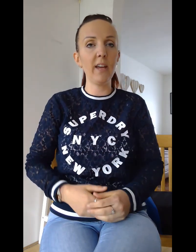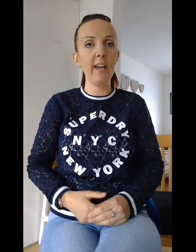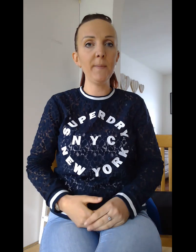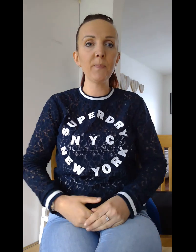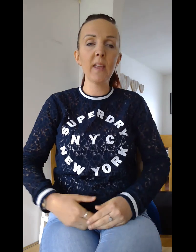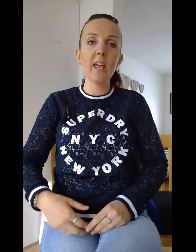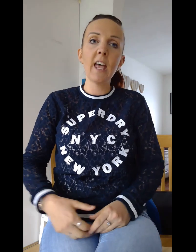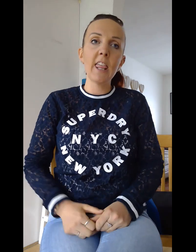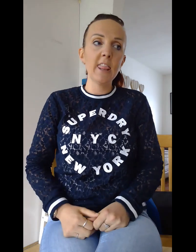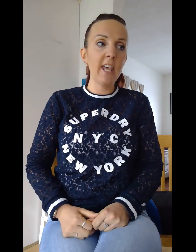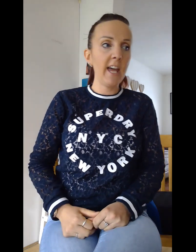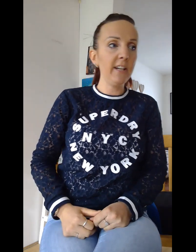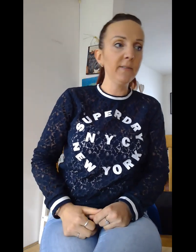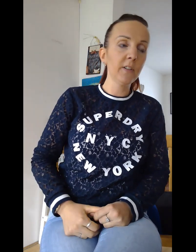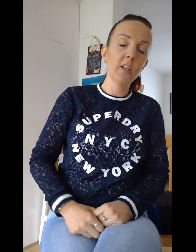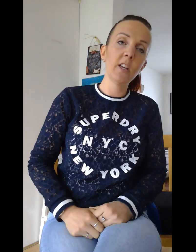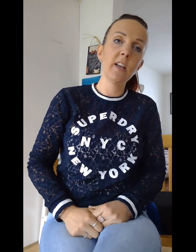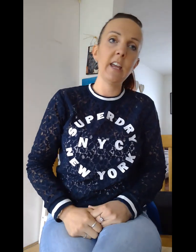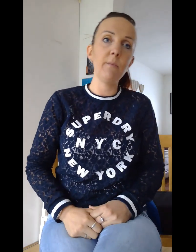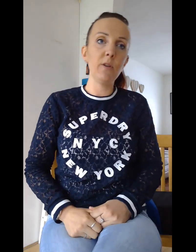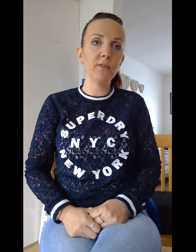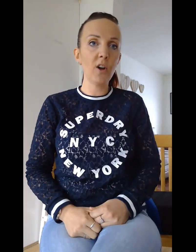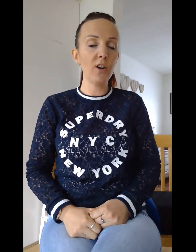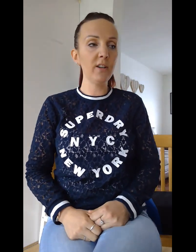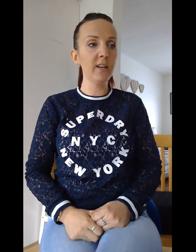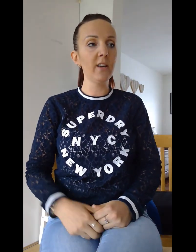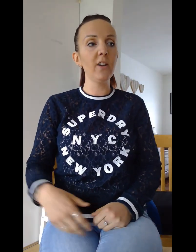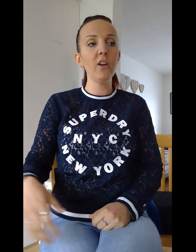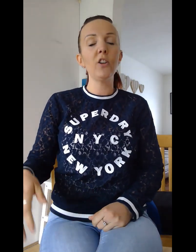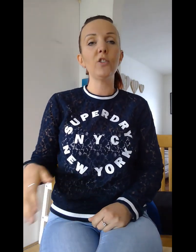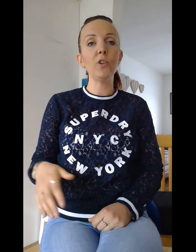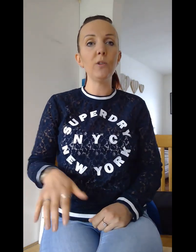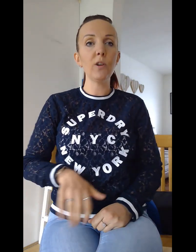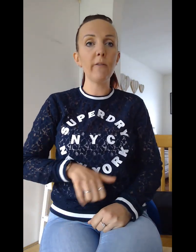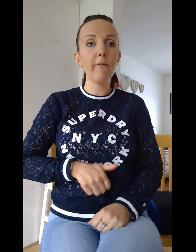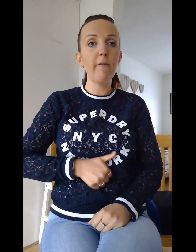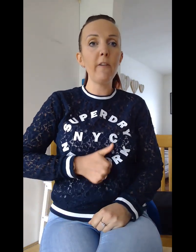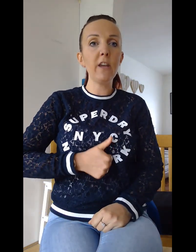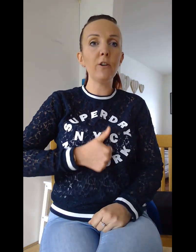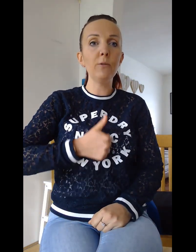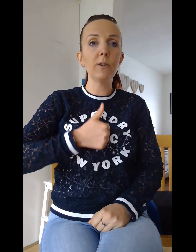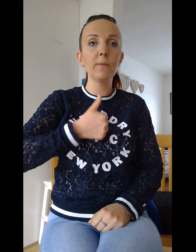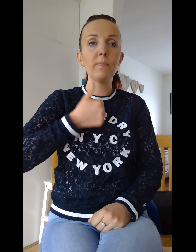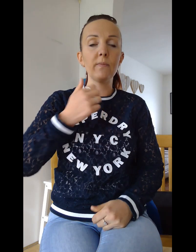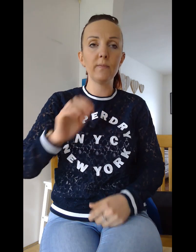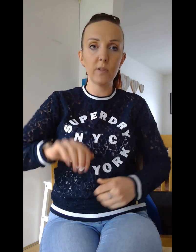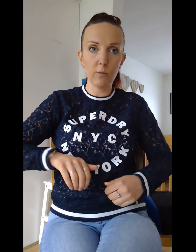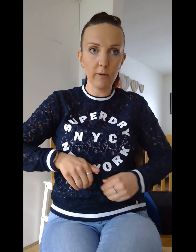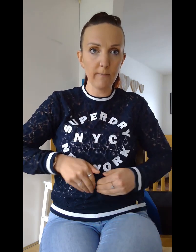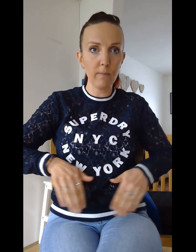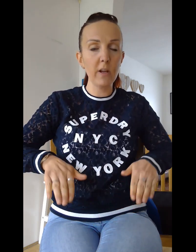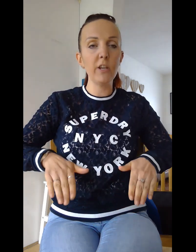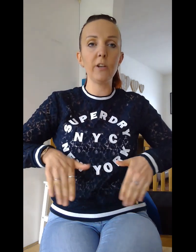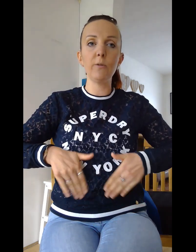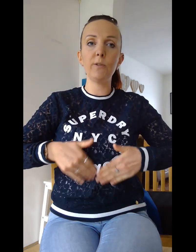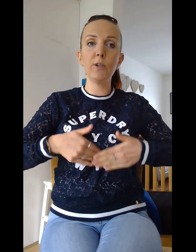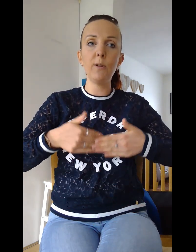Okay, then it moves on to you can feel, so we're gonna, you can do it with two